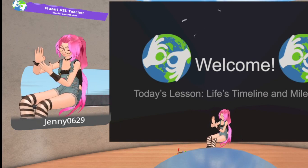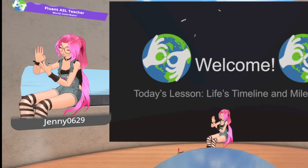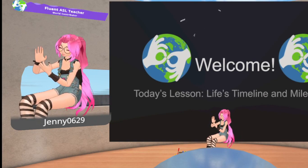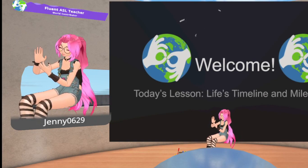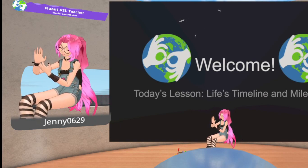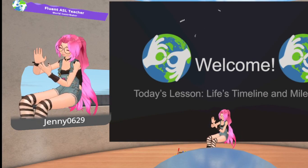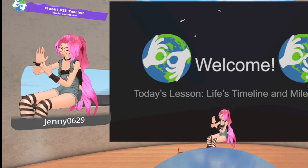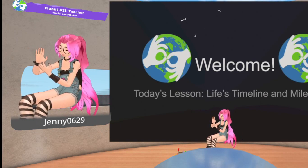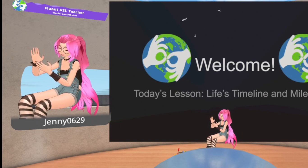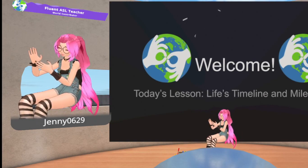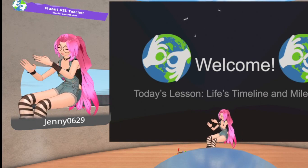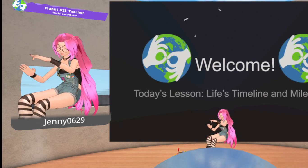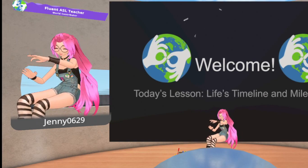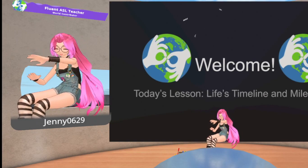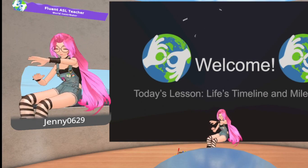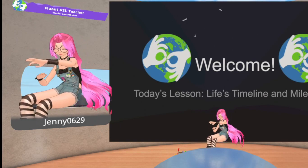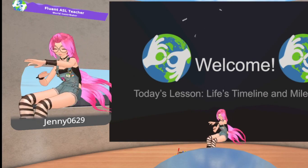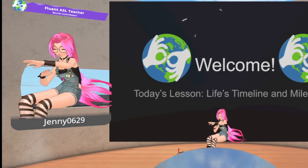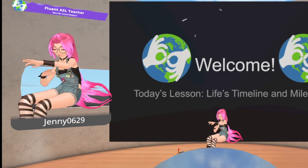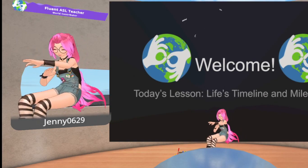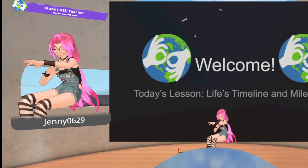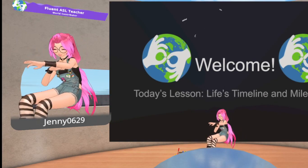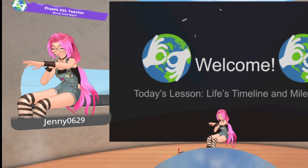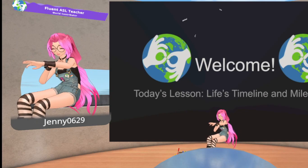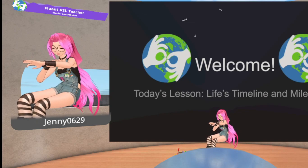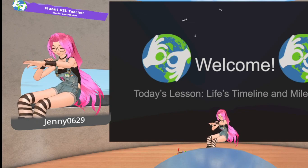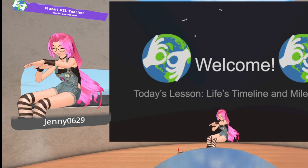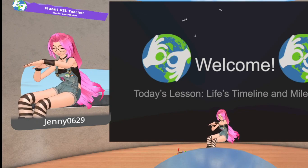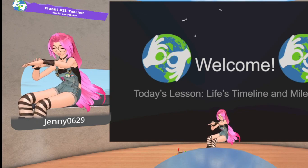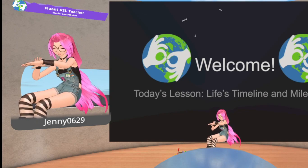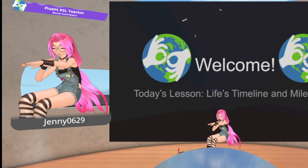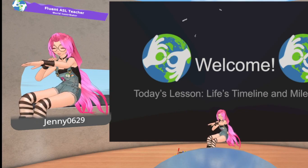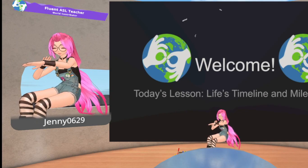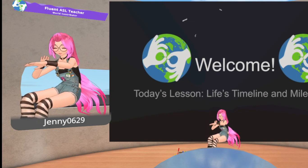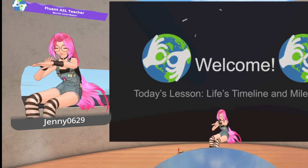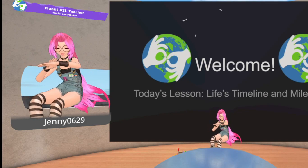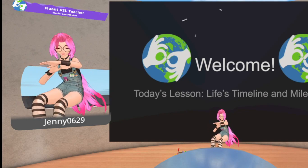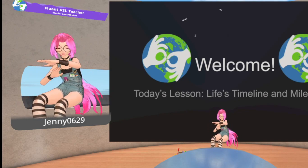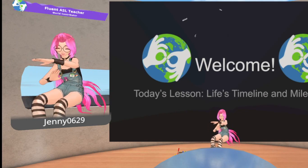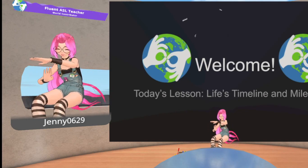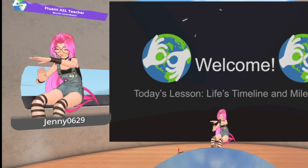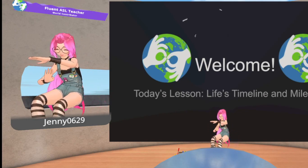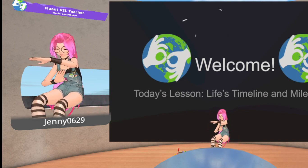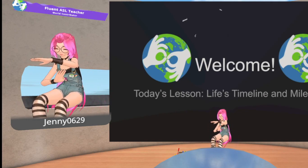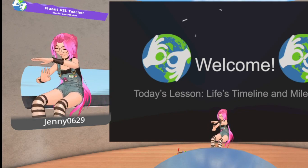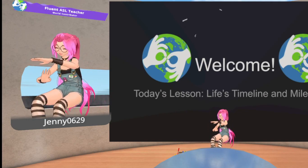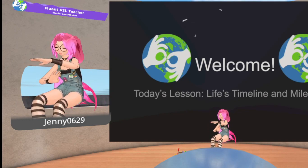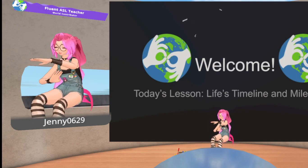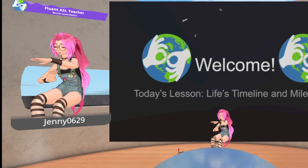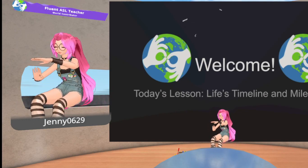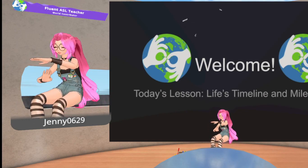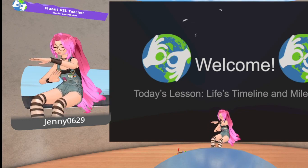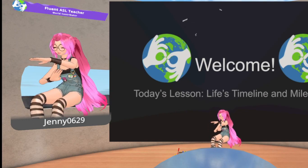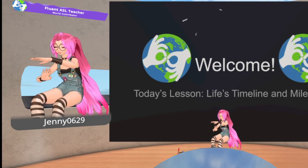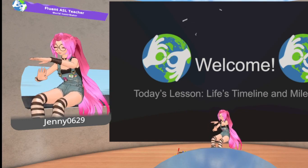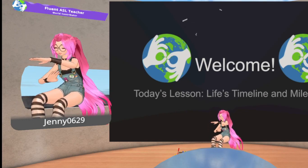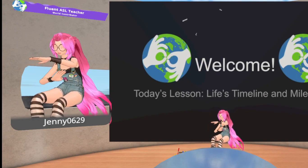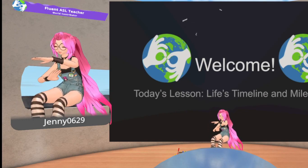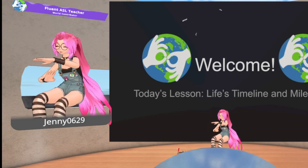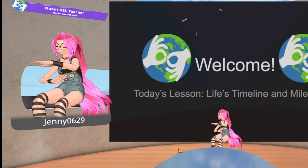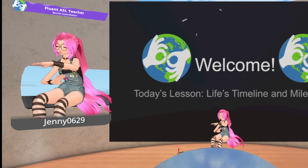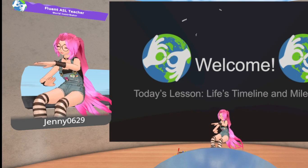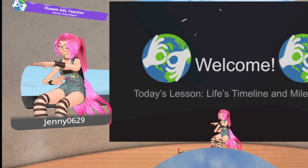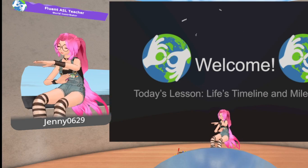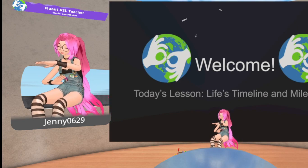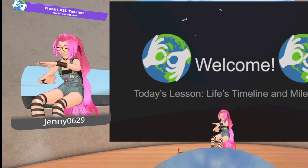index or you can't do that hand shape, you're just going to have open hand. And then you're going to have another hand kind of flat, horizontal, and have this B hand